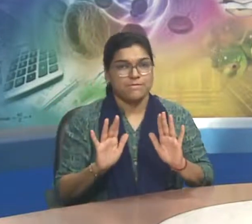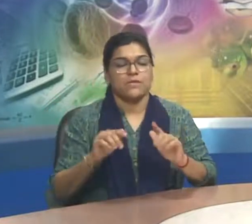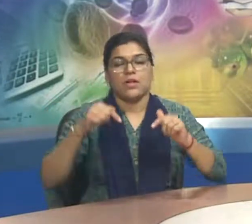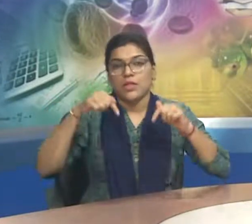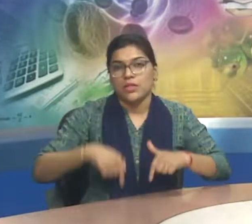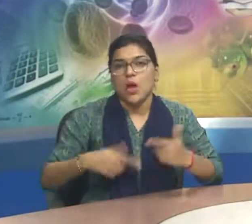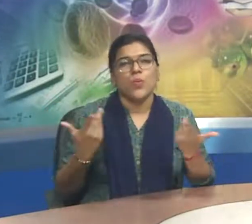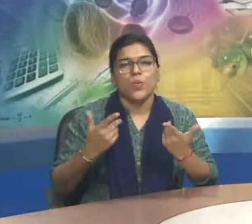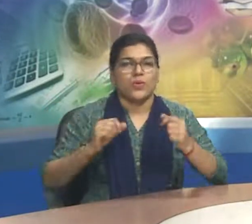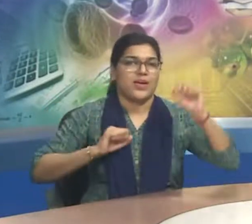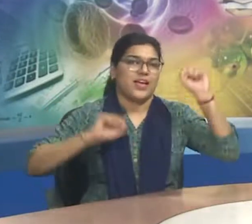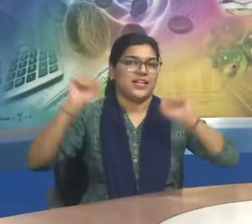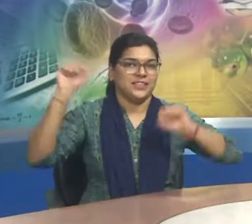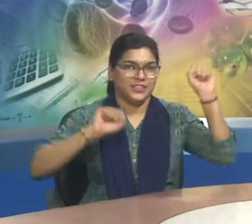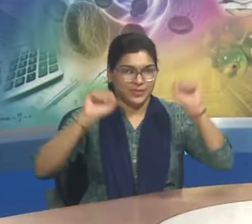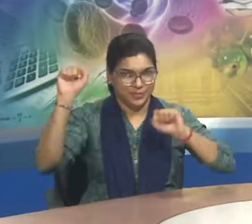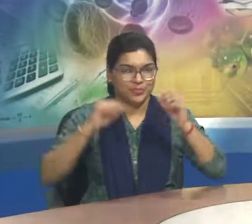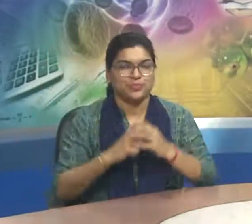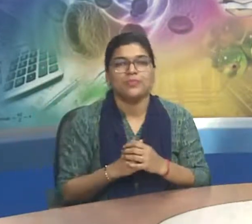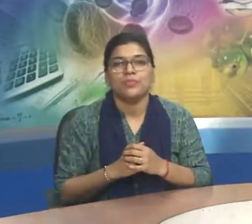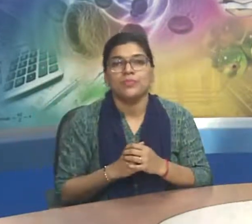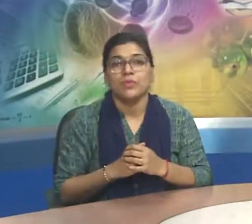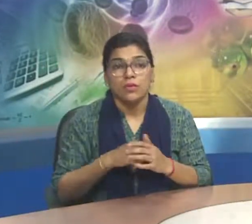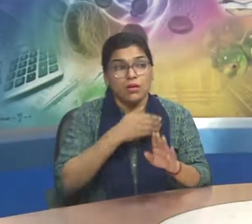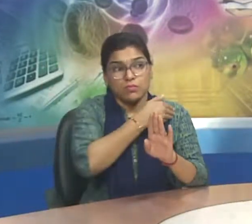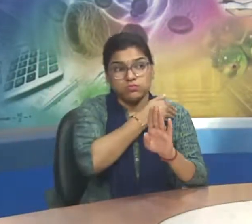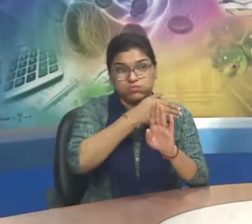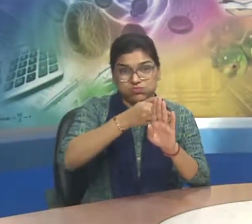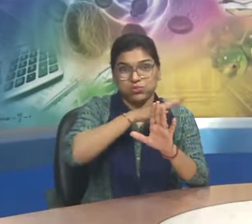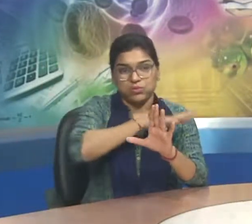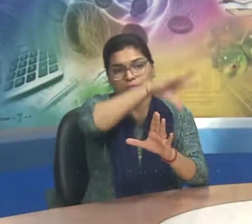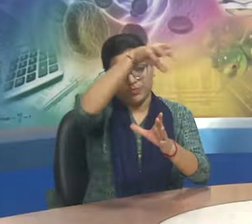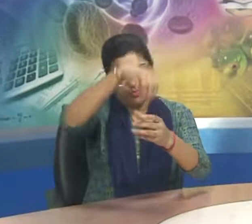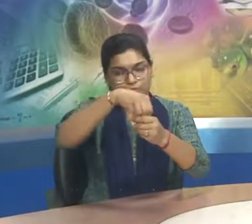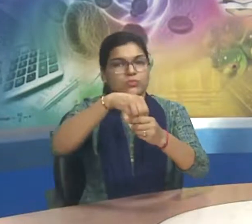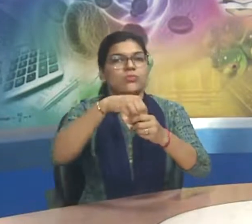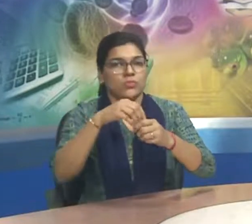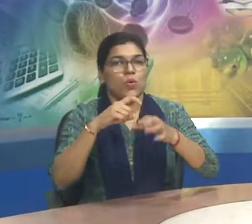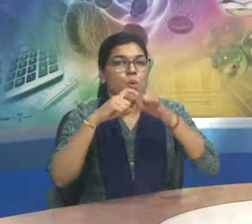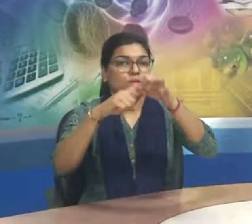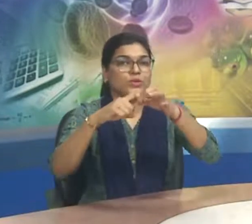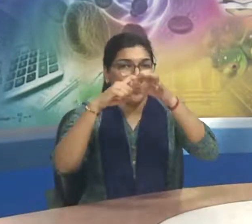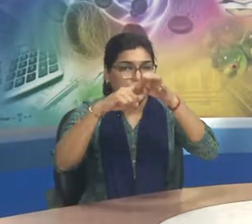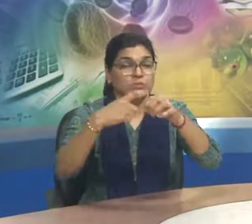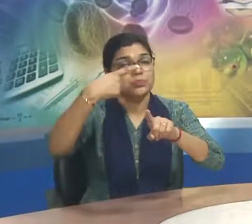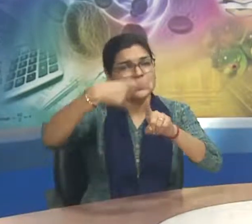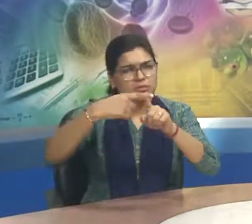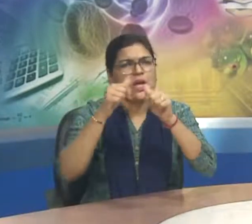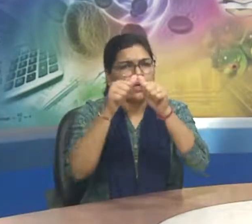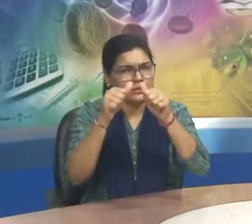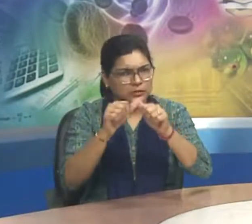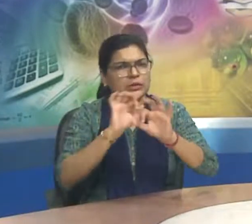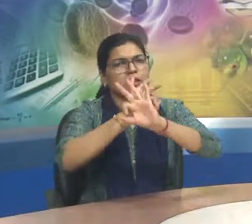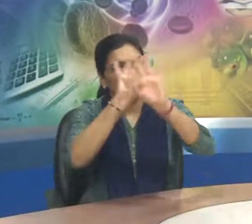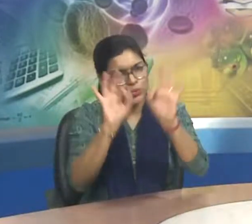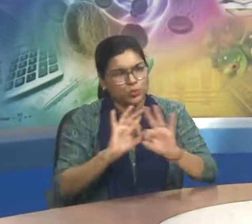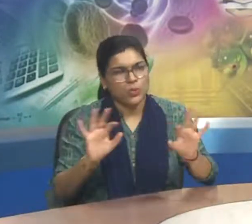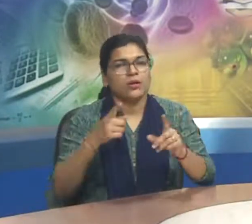There is some content which we cover in the next video. Whatever content we covered till now, there are